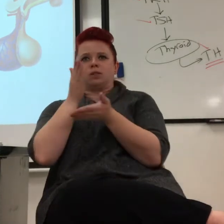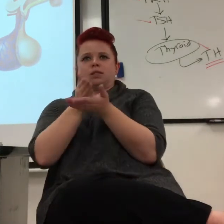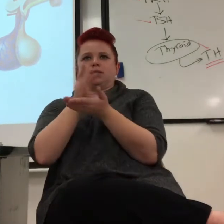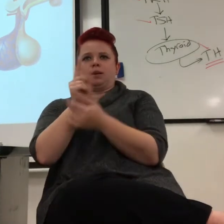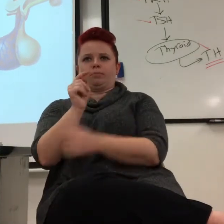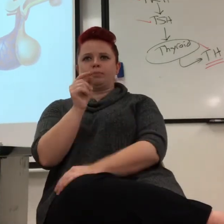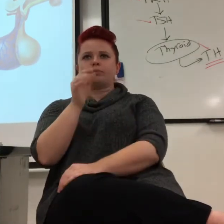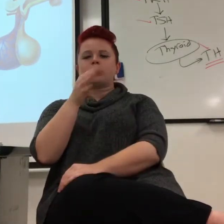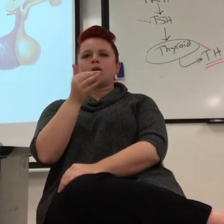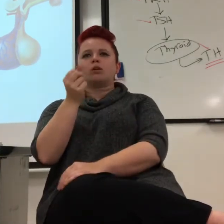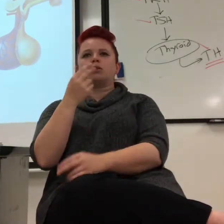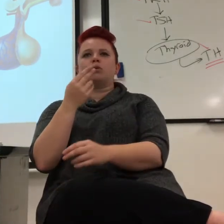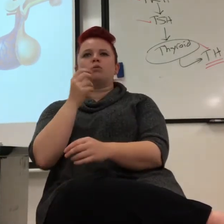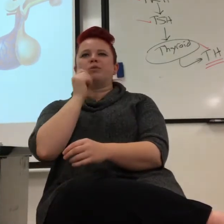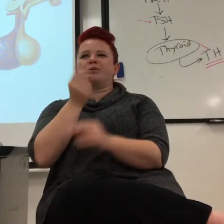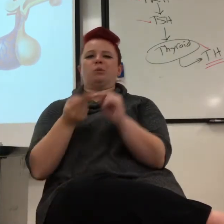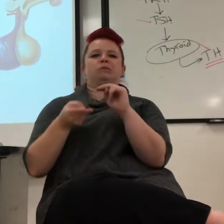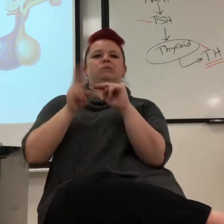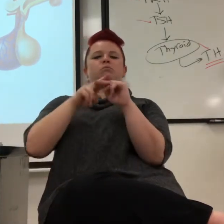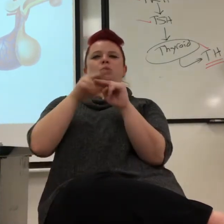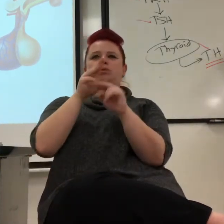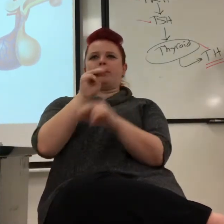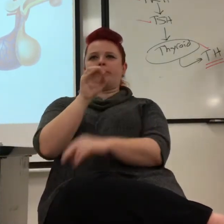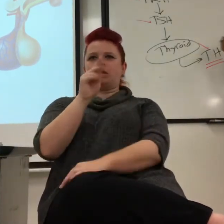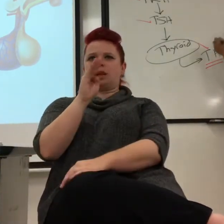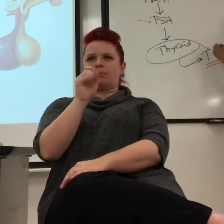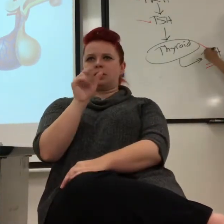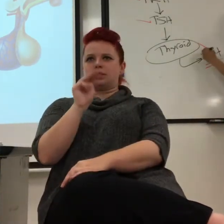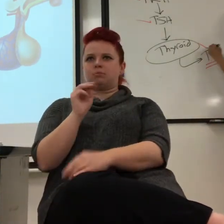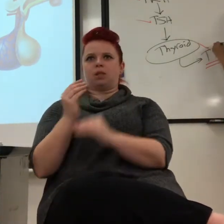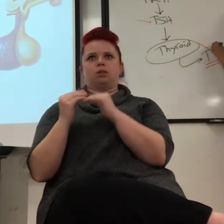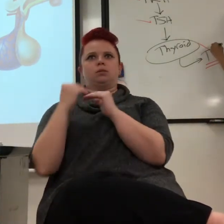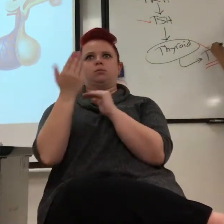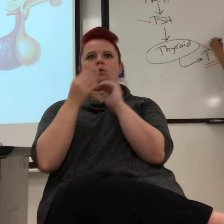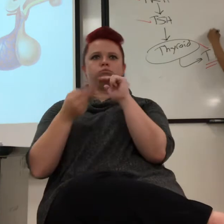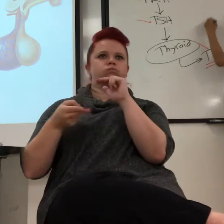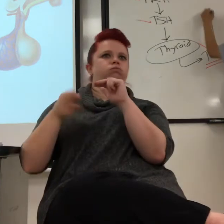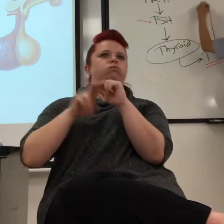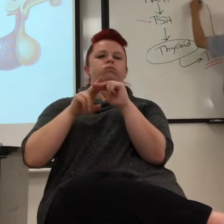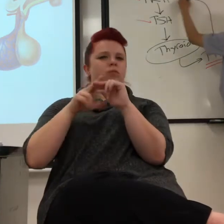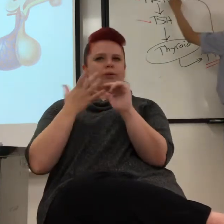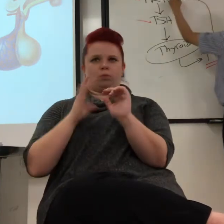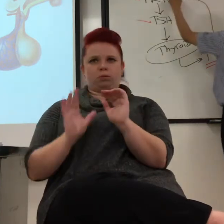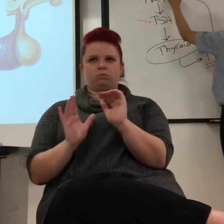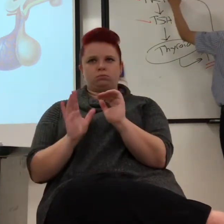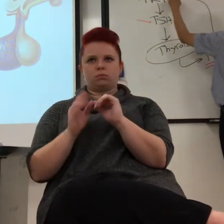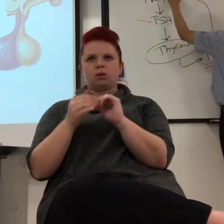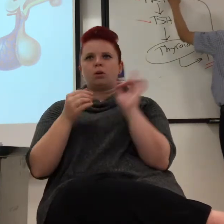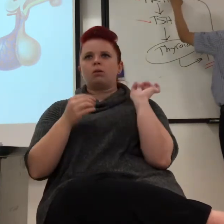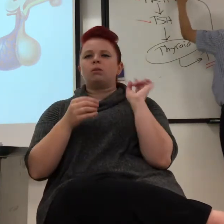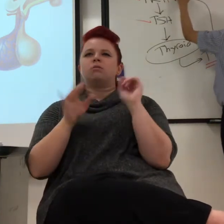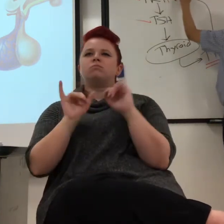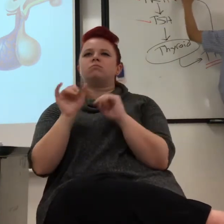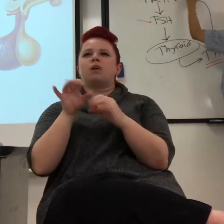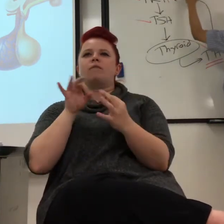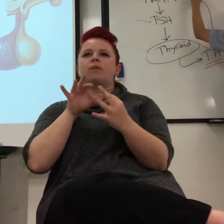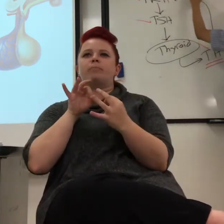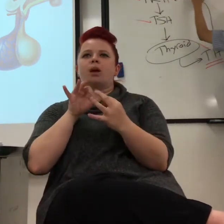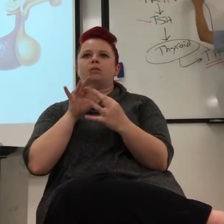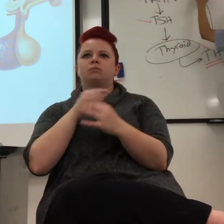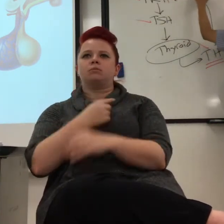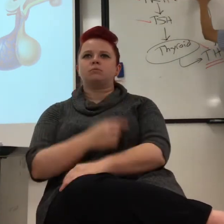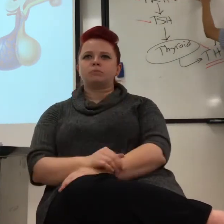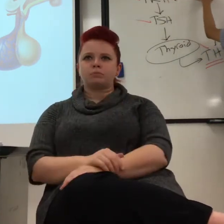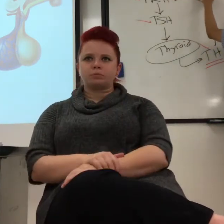boost metabolism too much. So usually how it's illustrated is, I don't know, you just kind of like feed back.